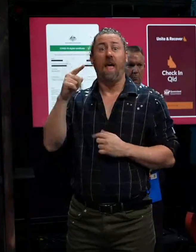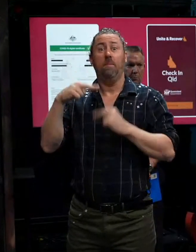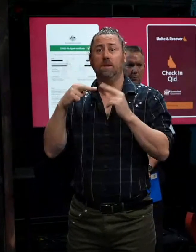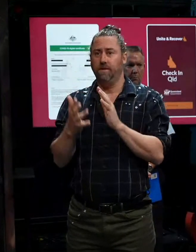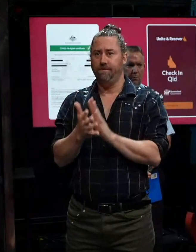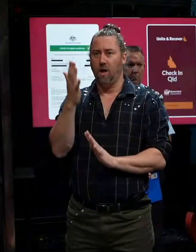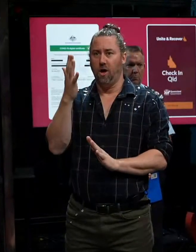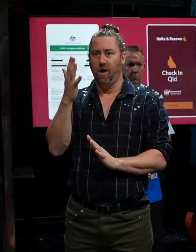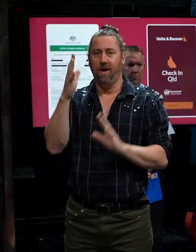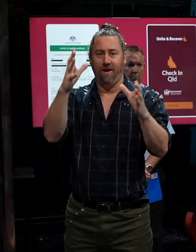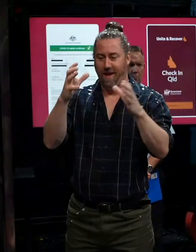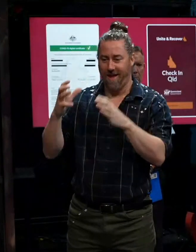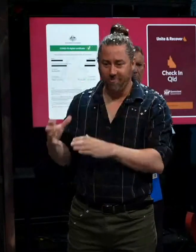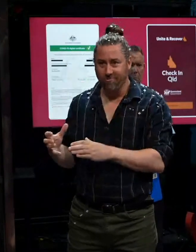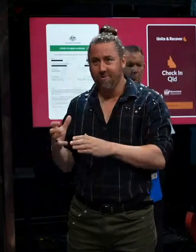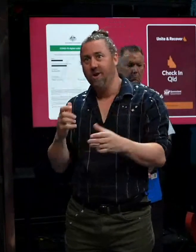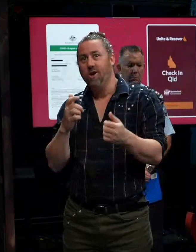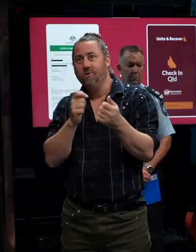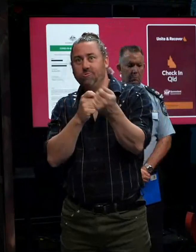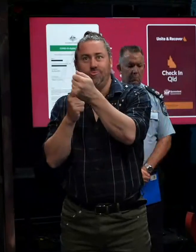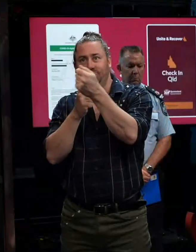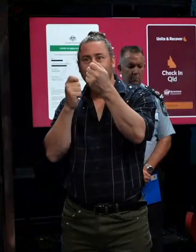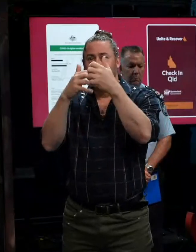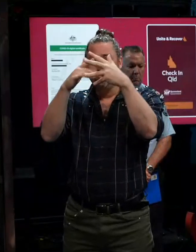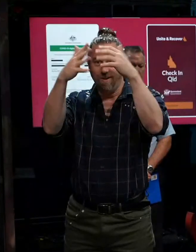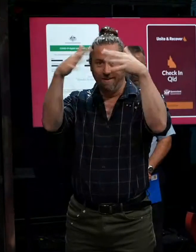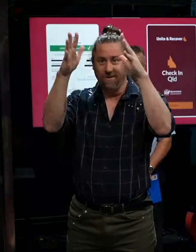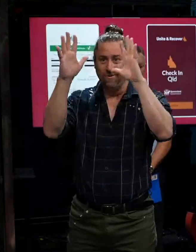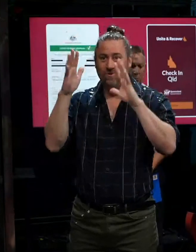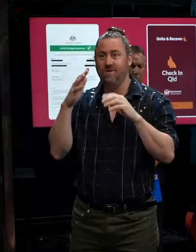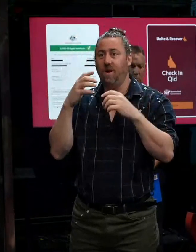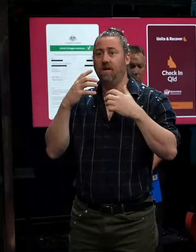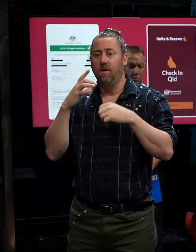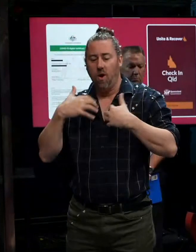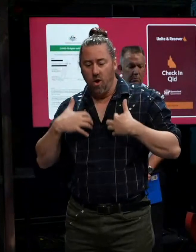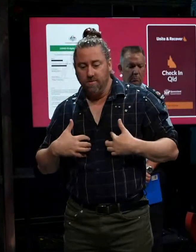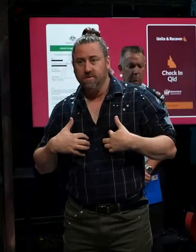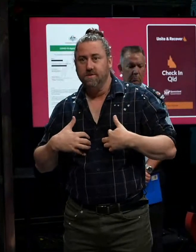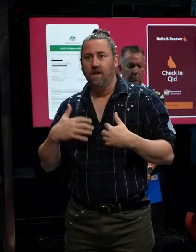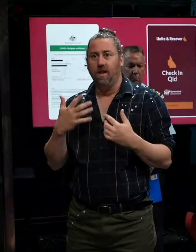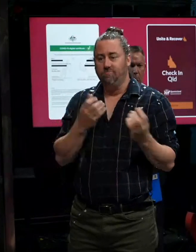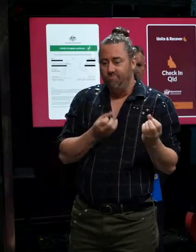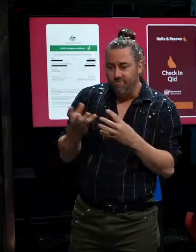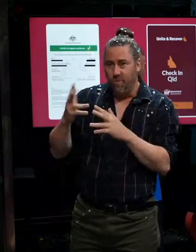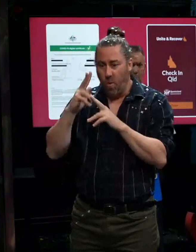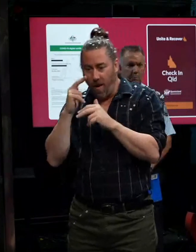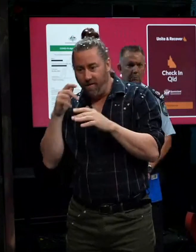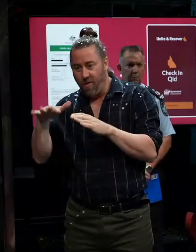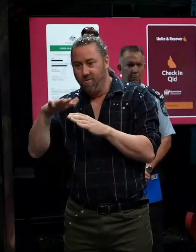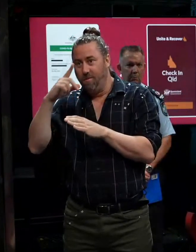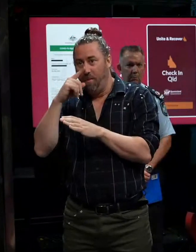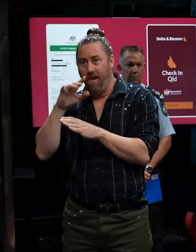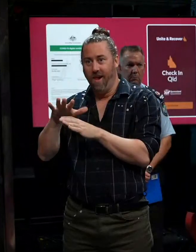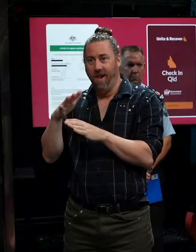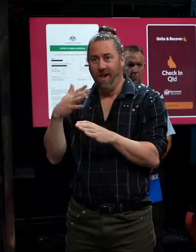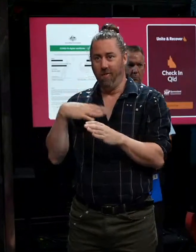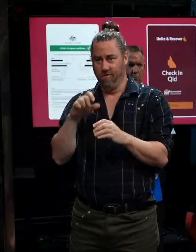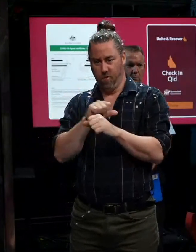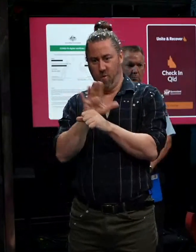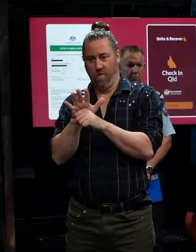safe, and there's been amazing work with the emergency services in Cairns and the Cairns Hospital and Health Service, and that's being worked through according to the plans